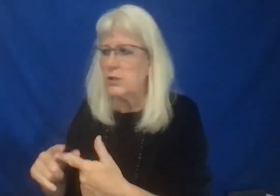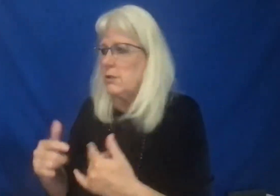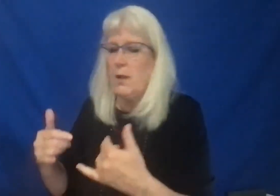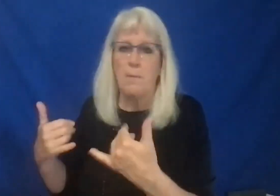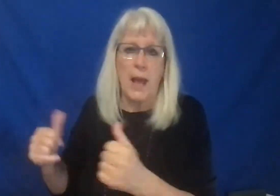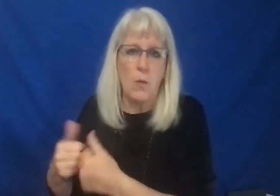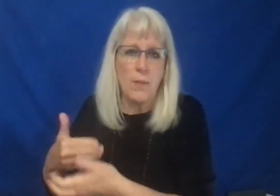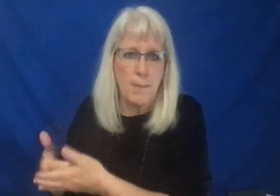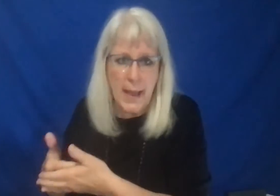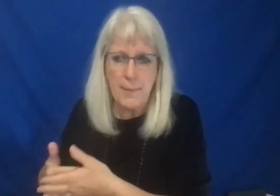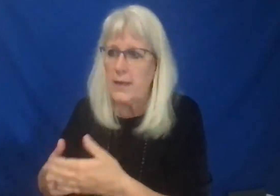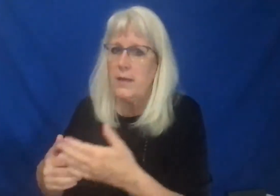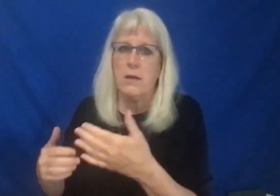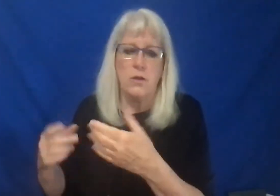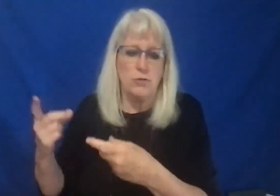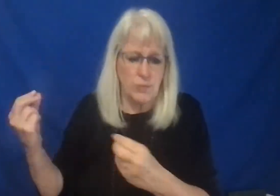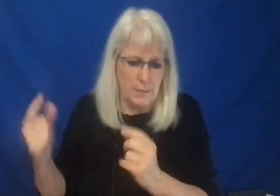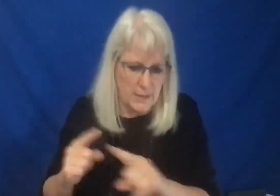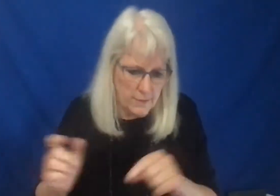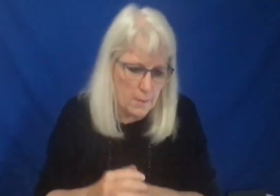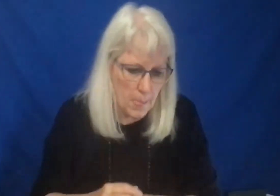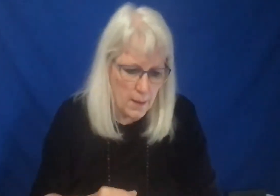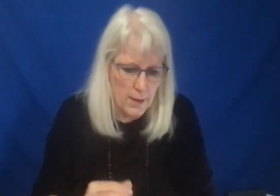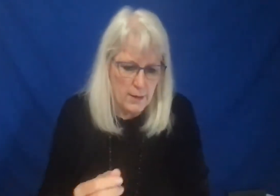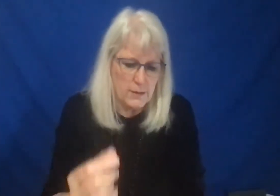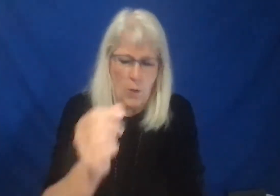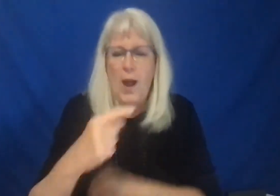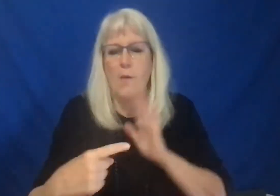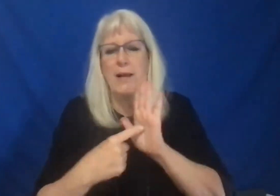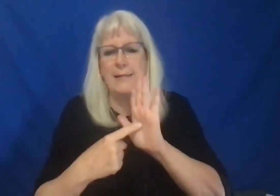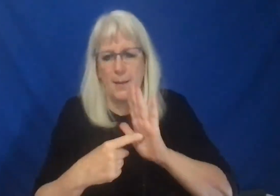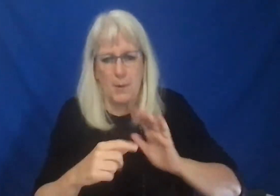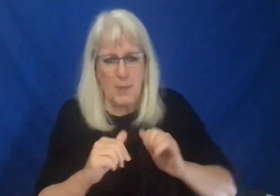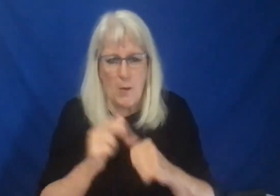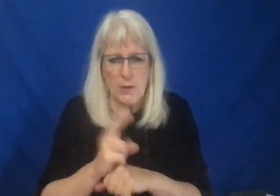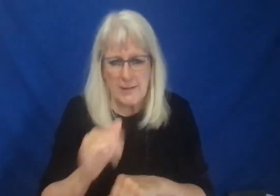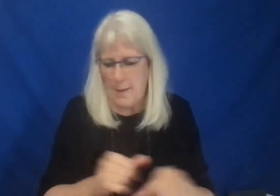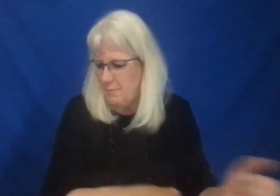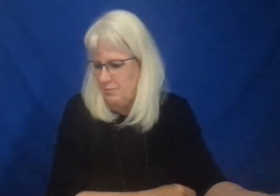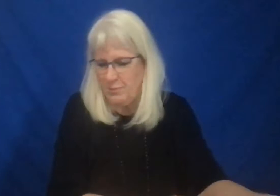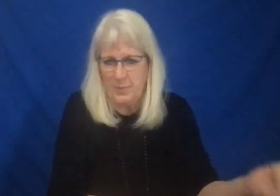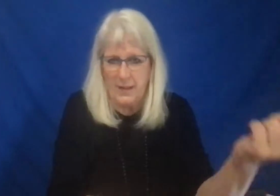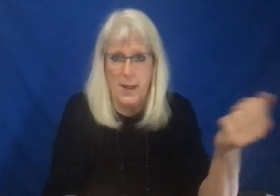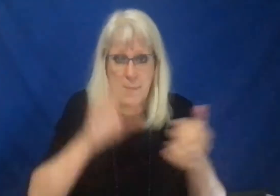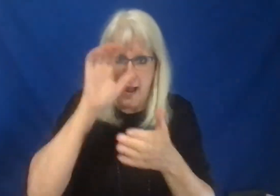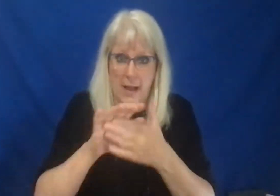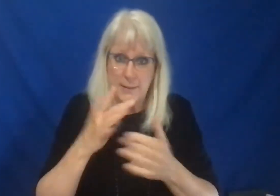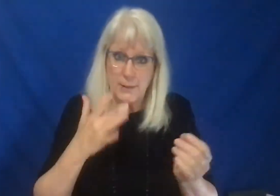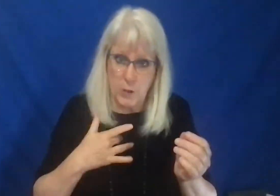give an example of how I used this in a way that was very effective. It was my husband's birthday and I had a day planned for him. And the